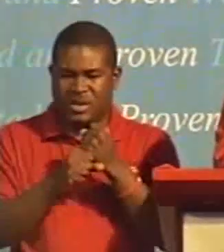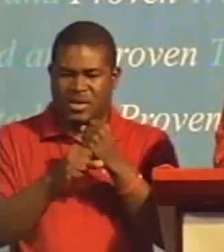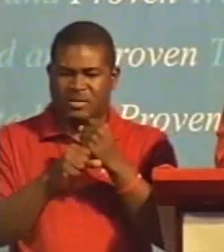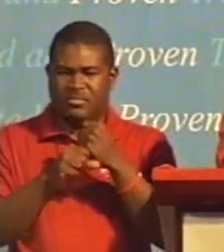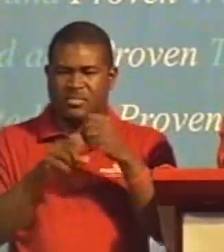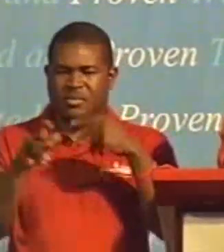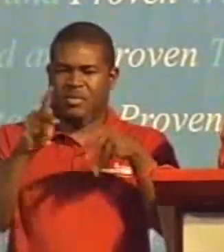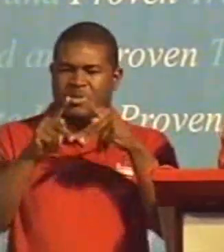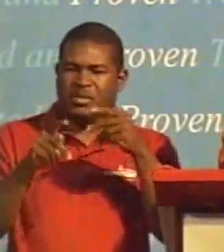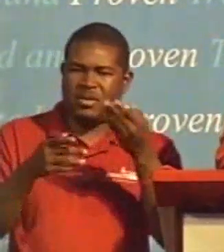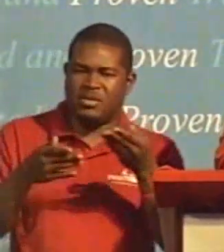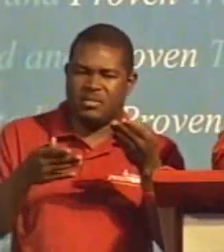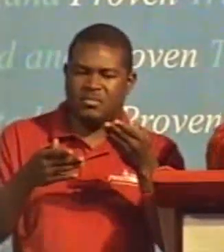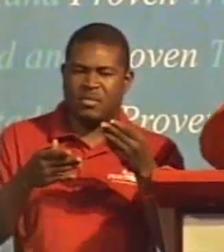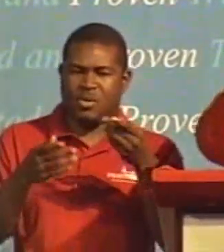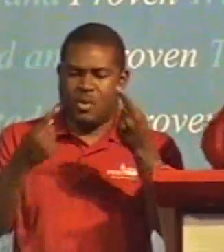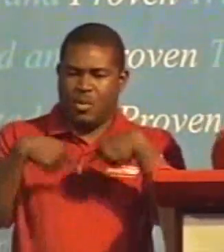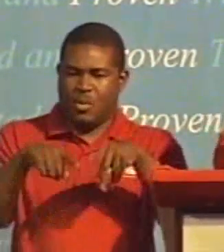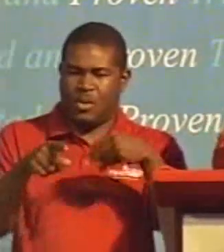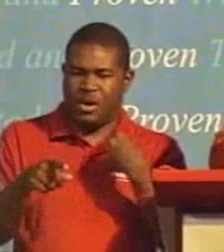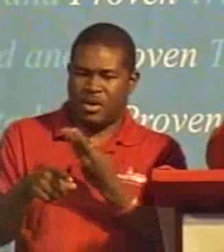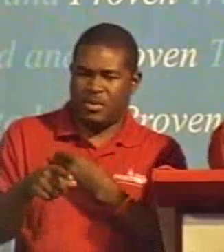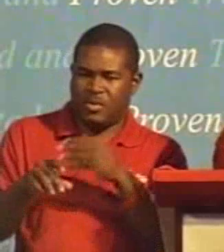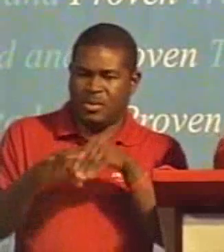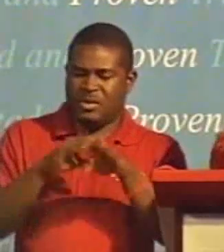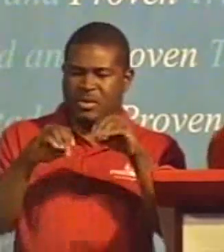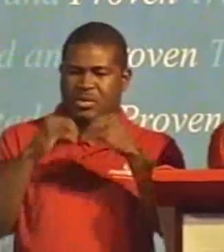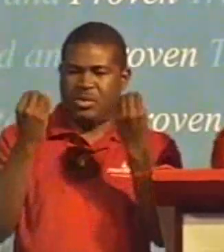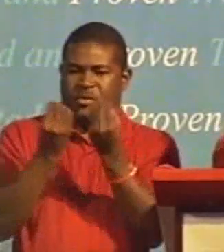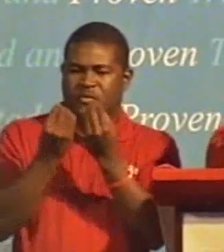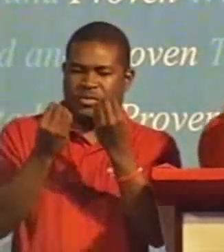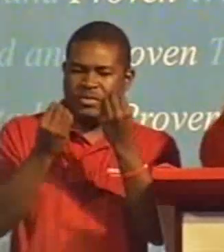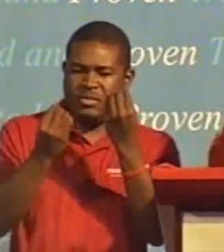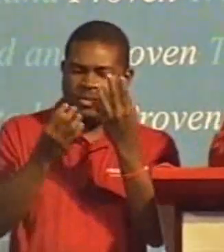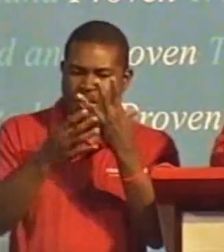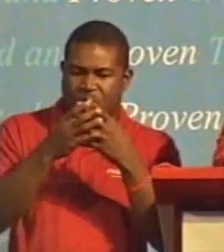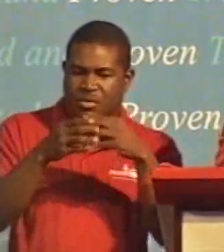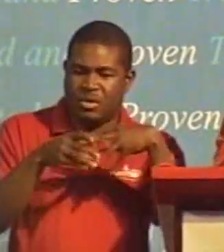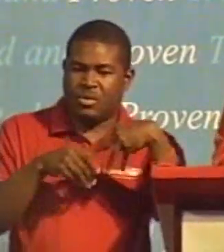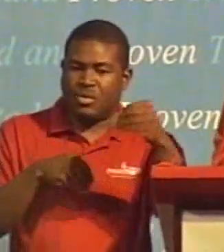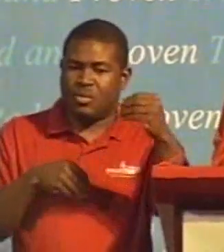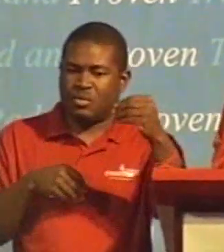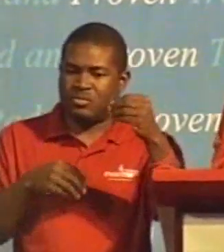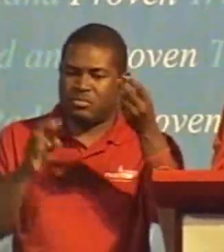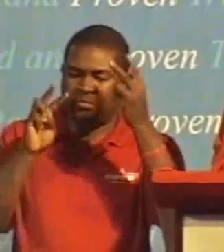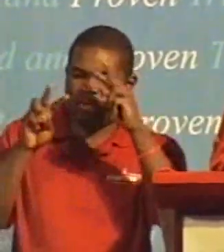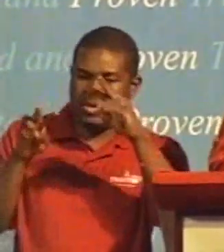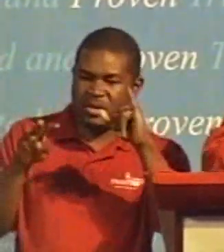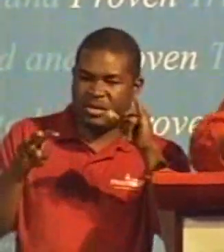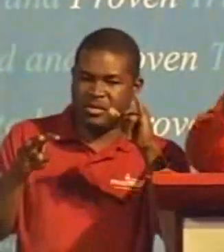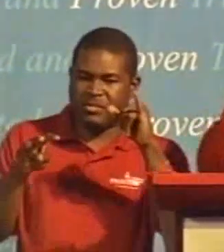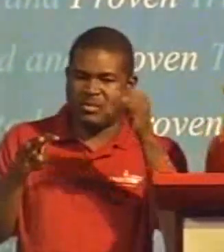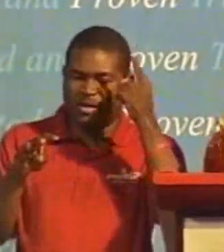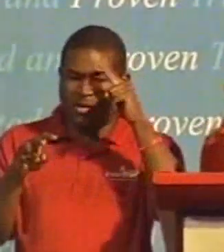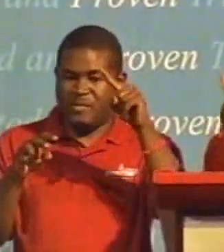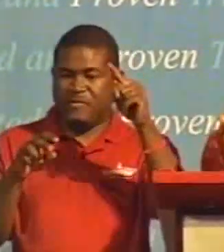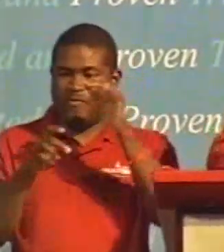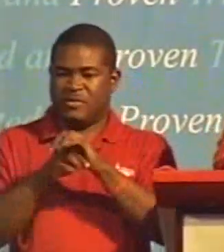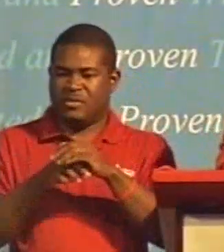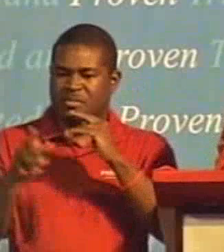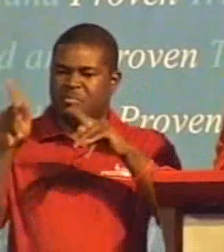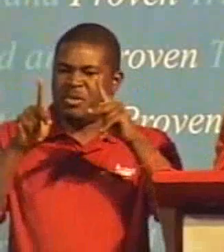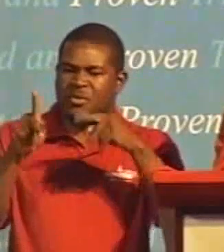office, they went out to tender on two separate occasions, looking for foreigners to